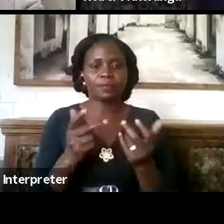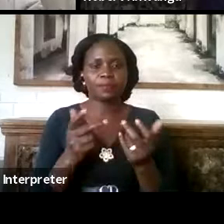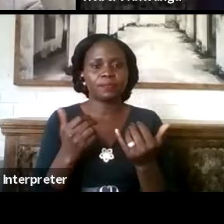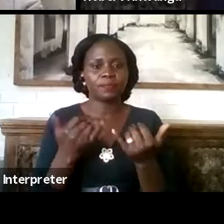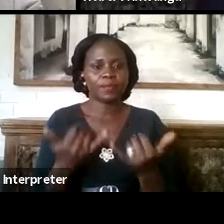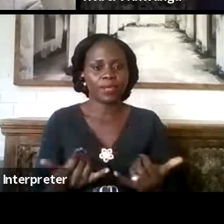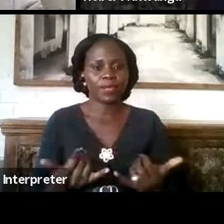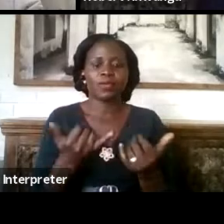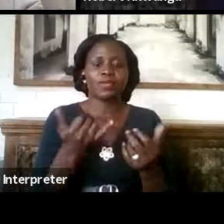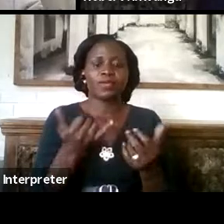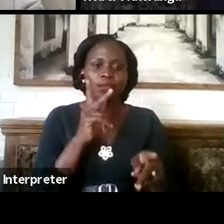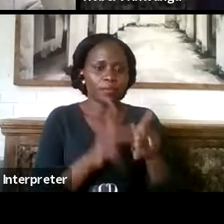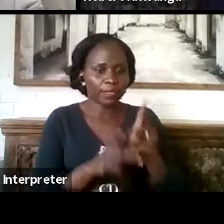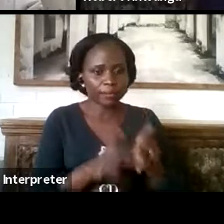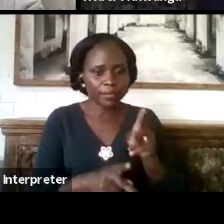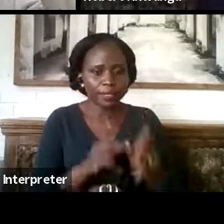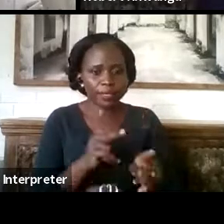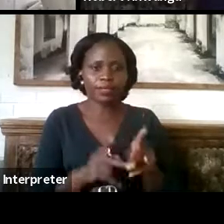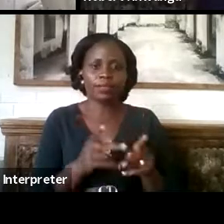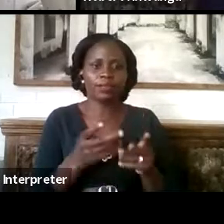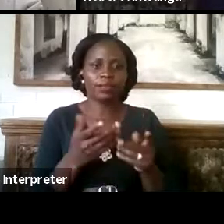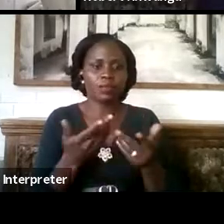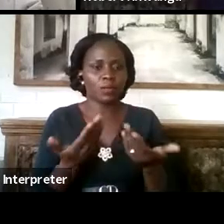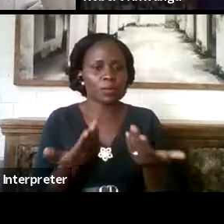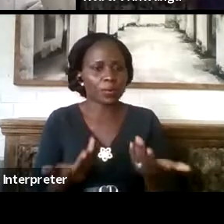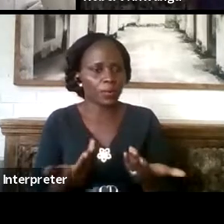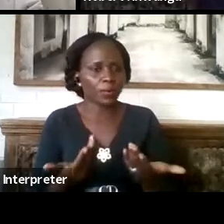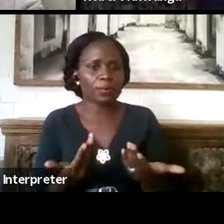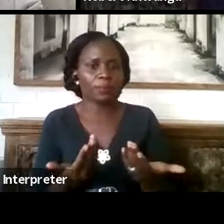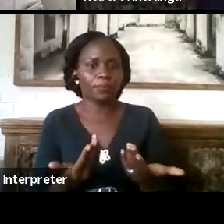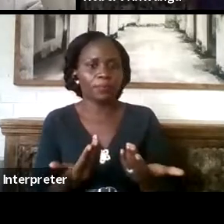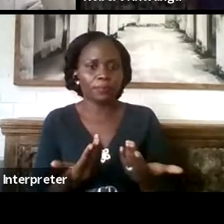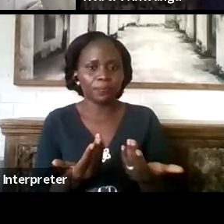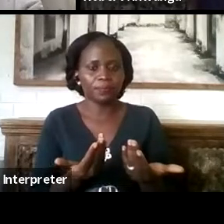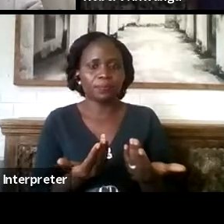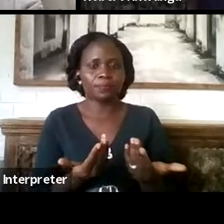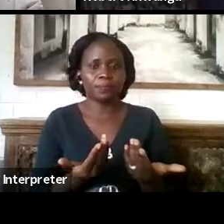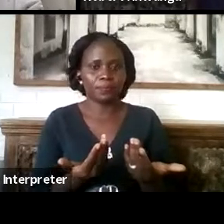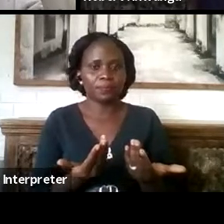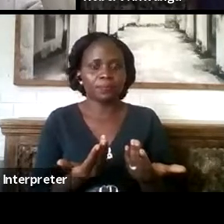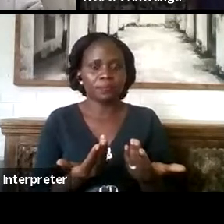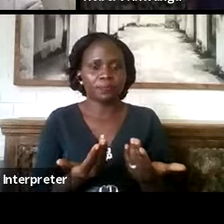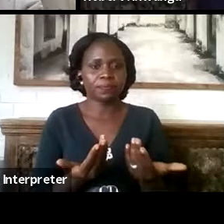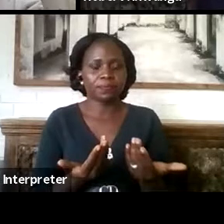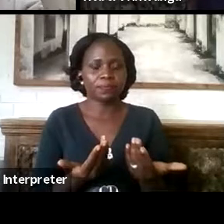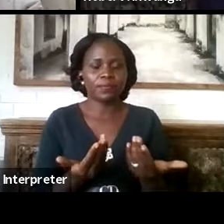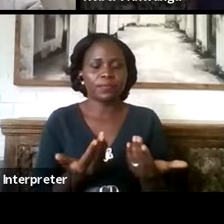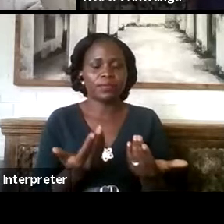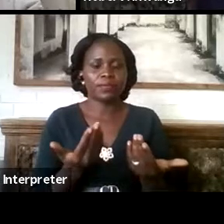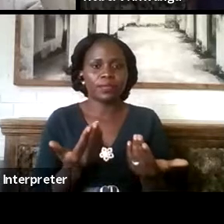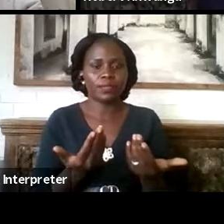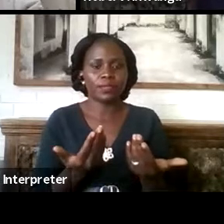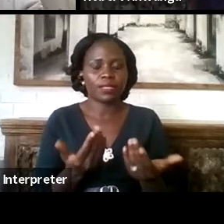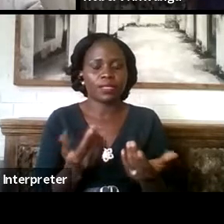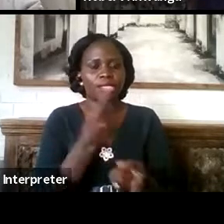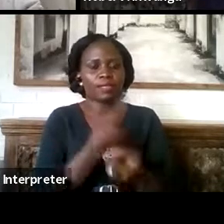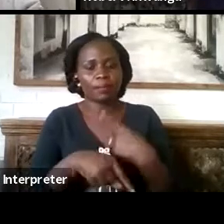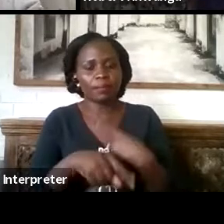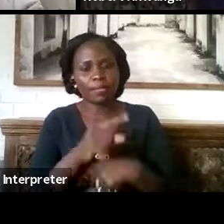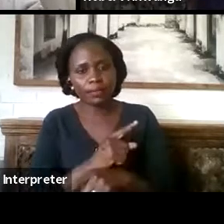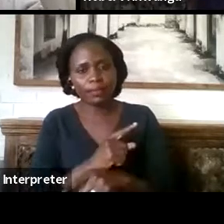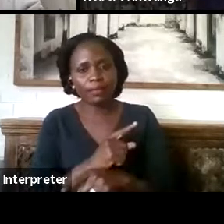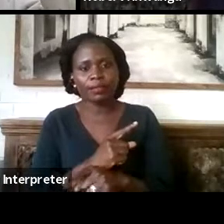speakers say, disability and the